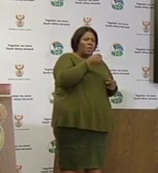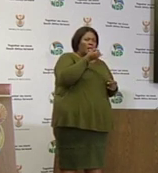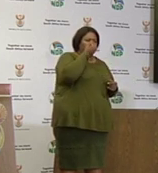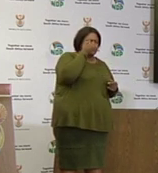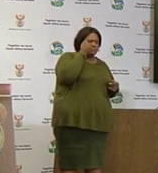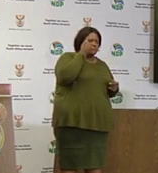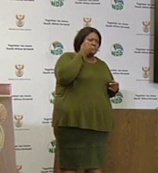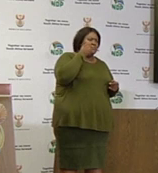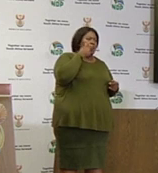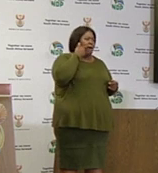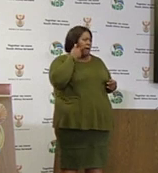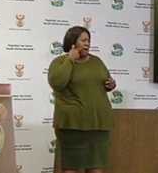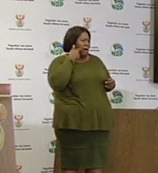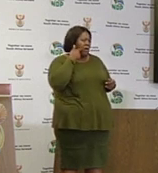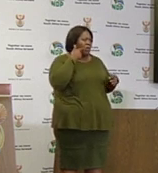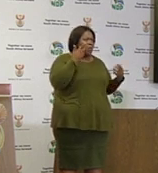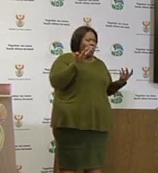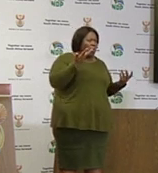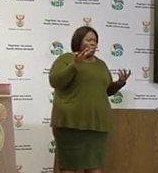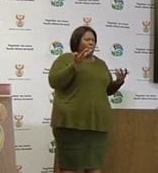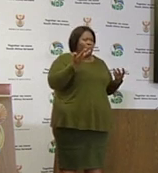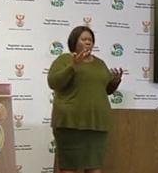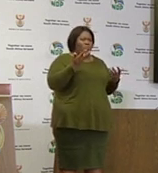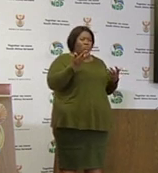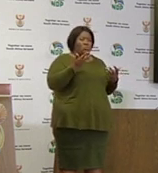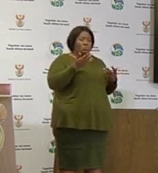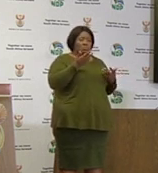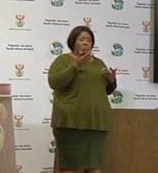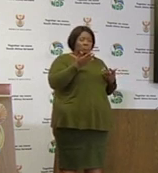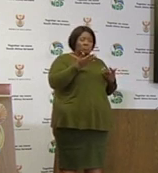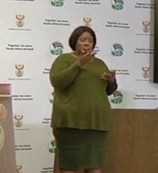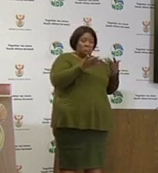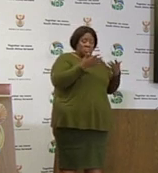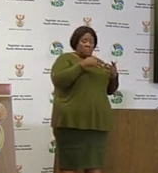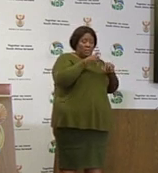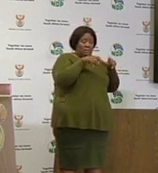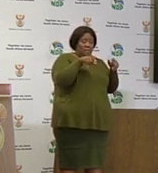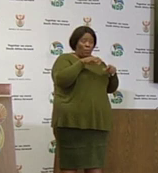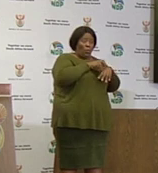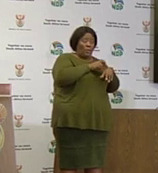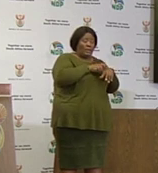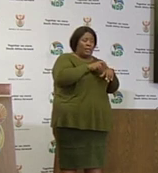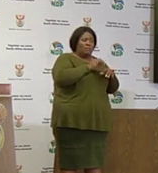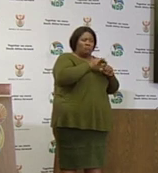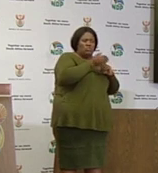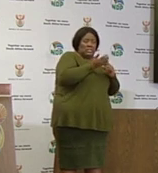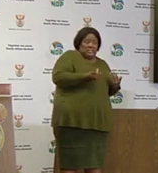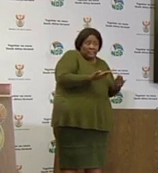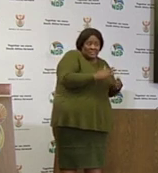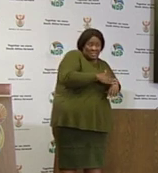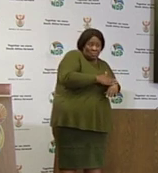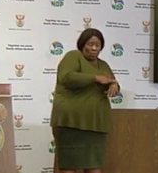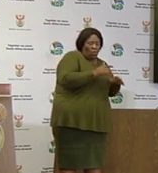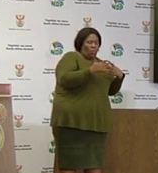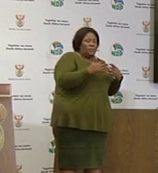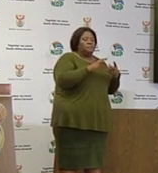concern at all that there might be a rise in people looking for addiction services? And then secondly, the